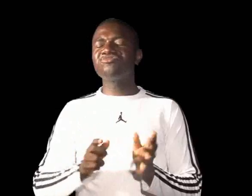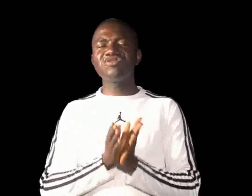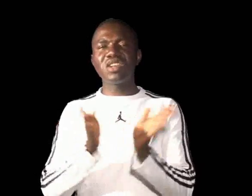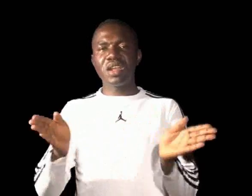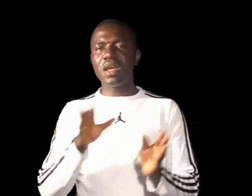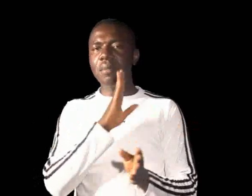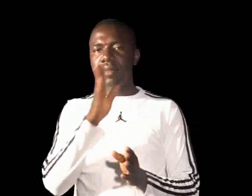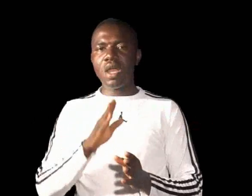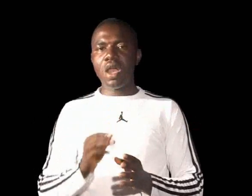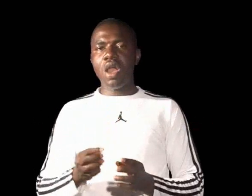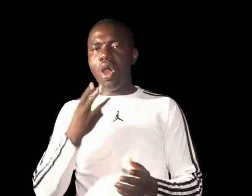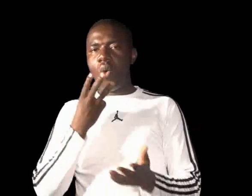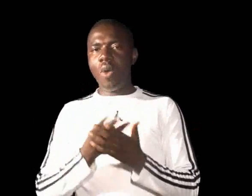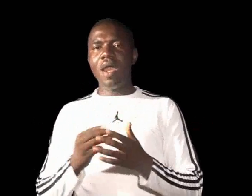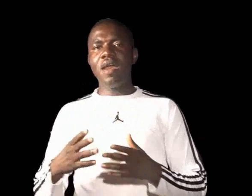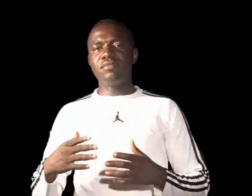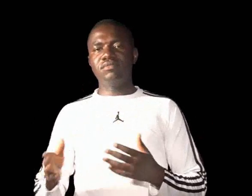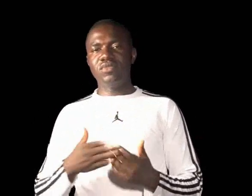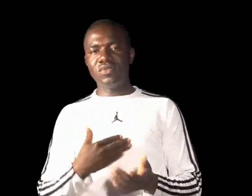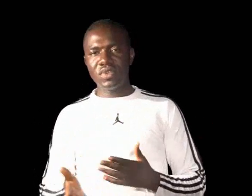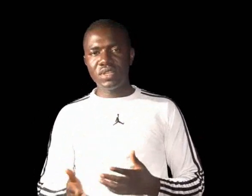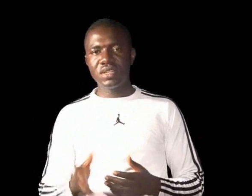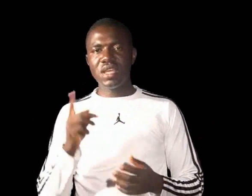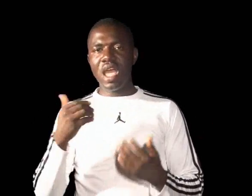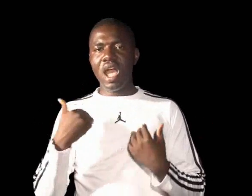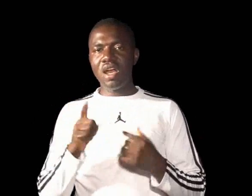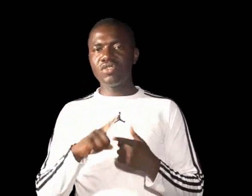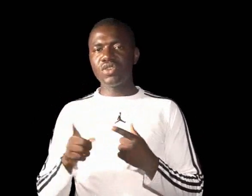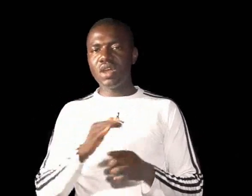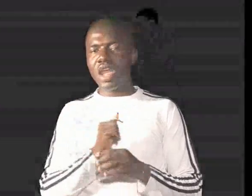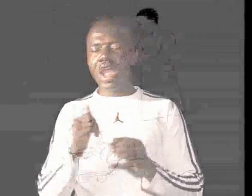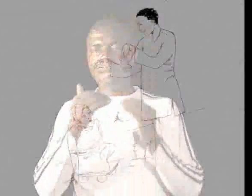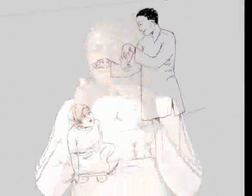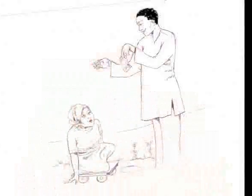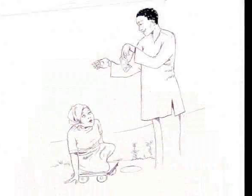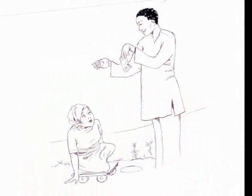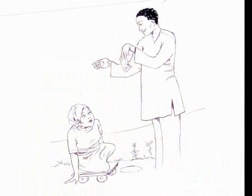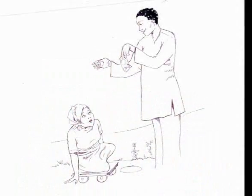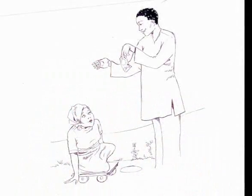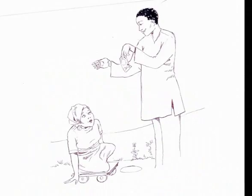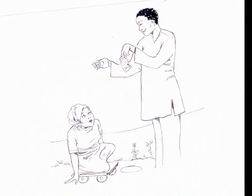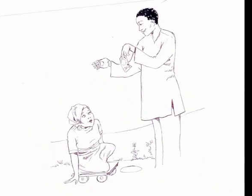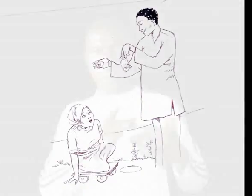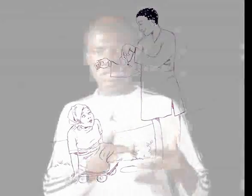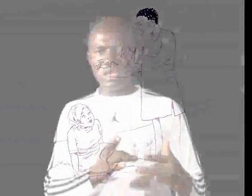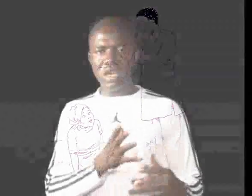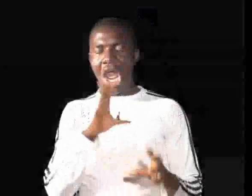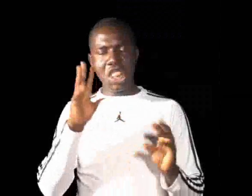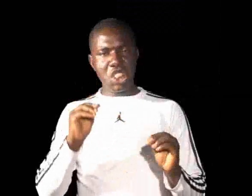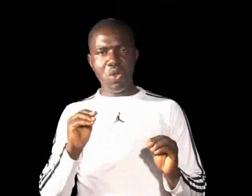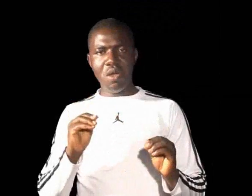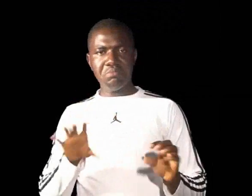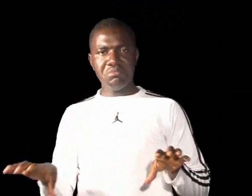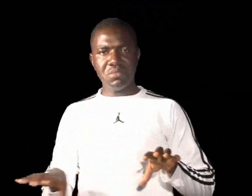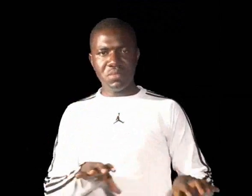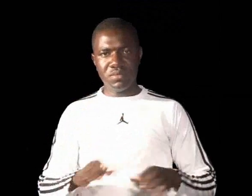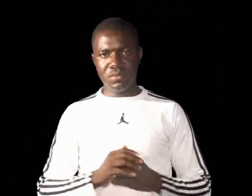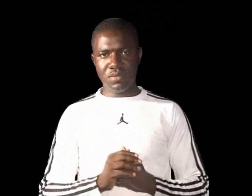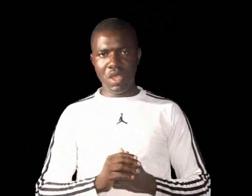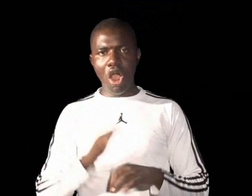or charity-based. Policymakers have shown a measure of sympathy, but not much empathy or action. On the other